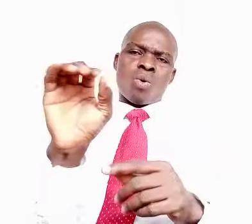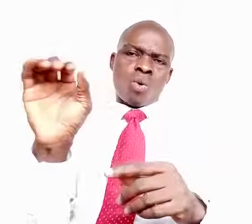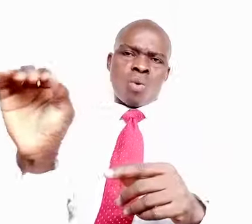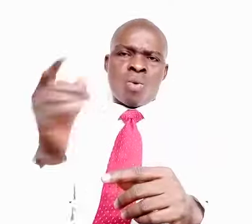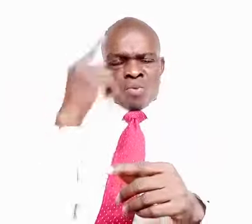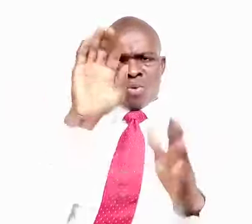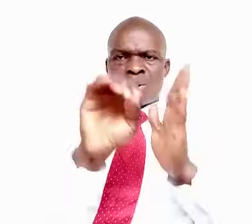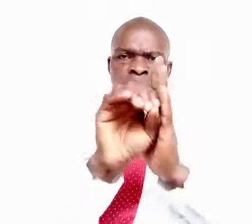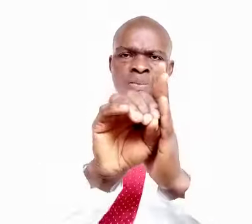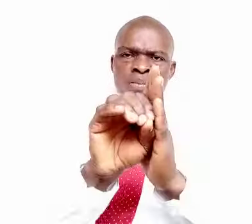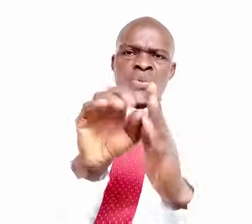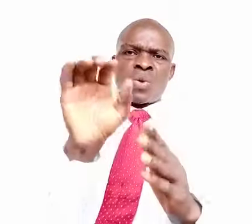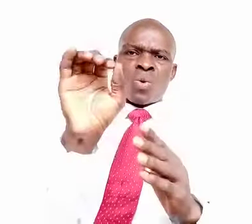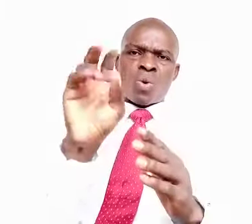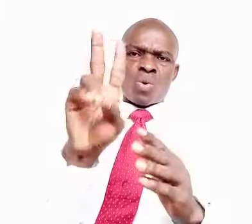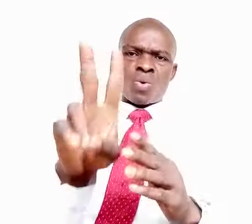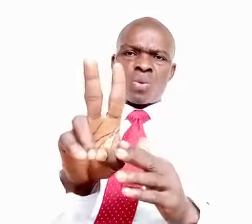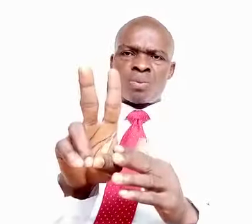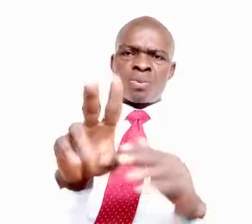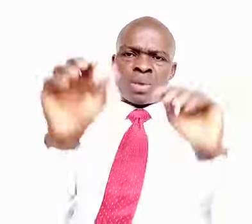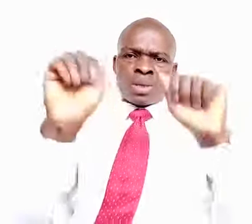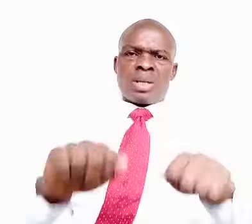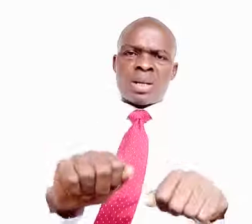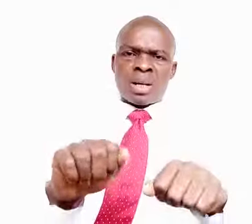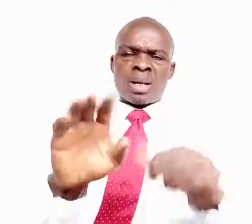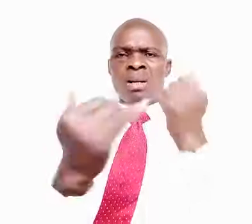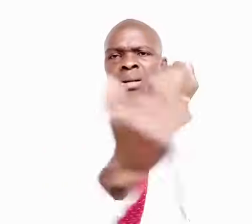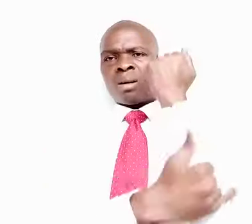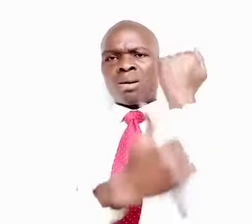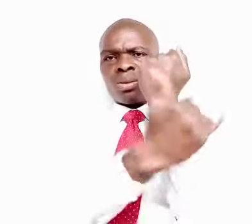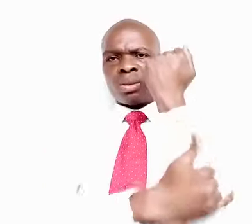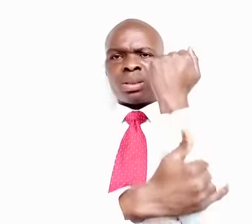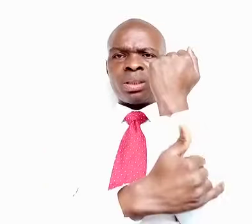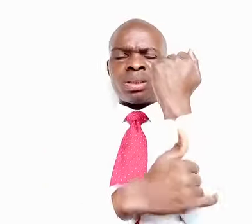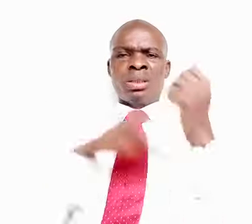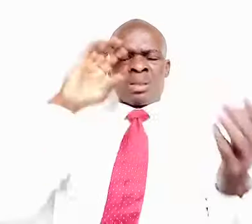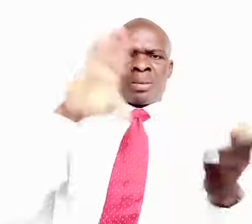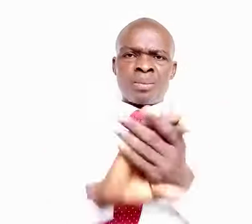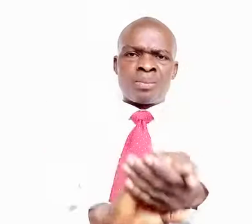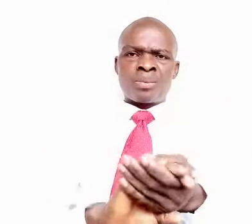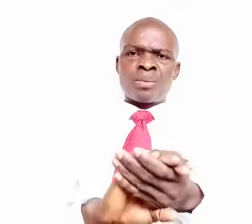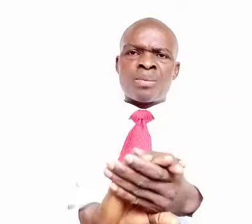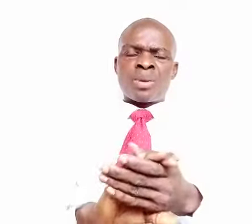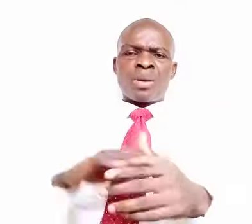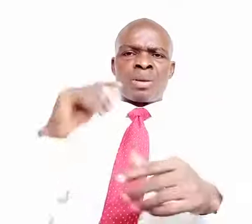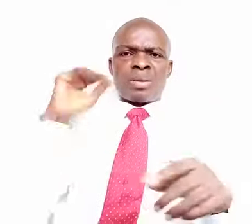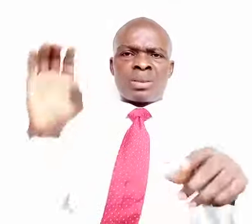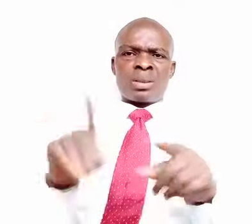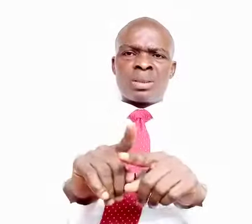example, OU, country, couple, cousin,